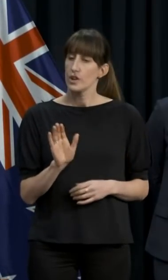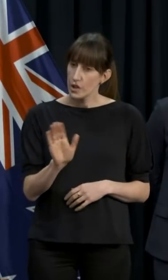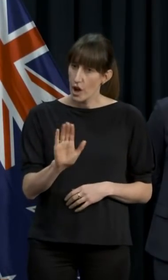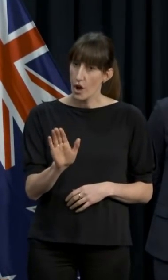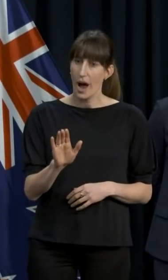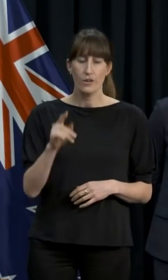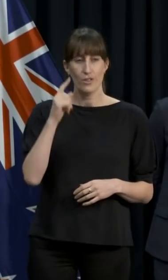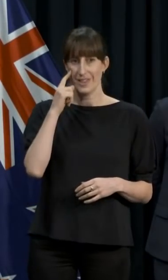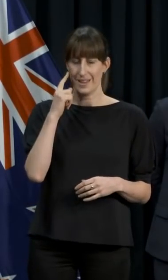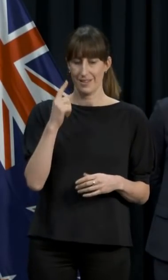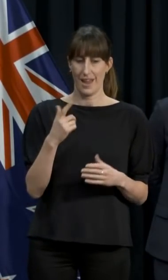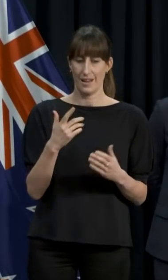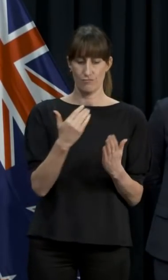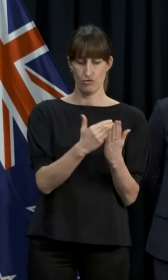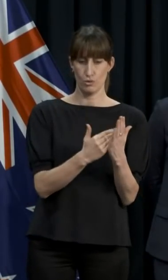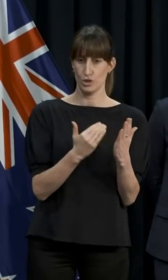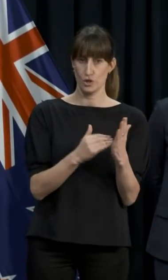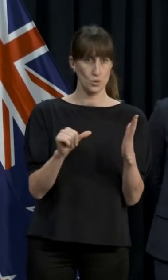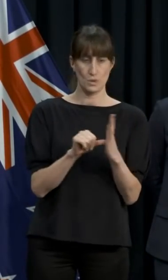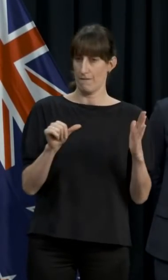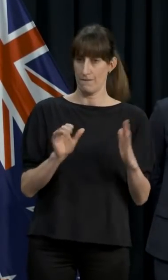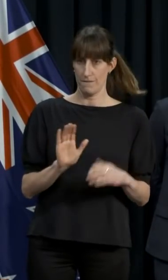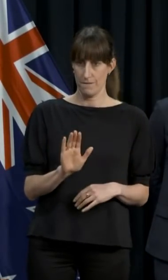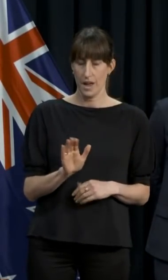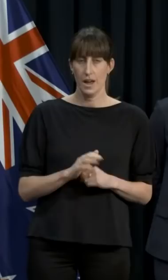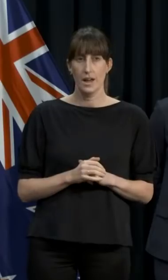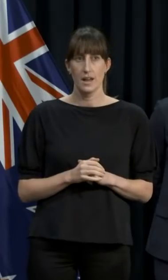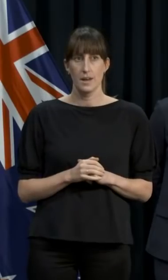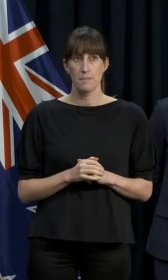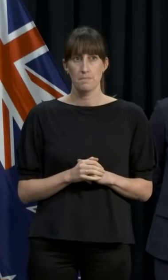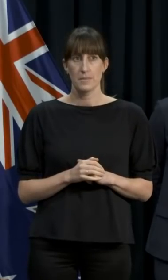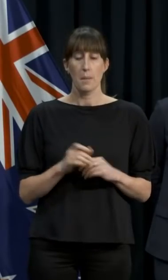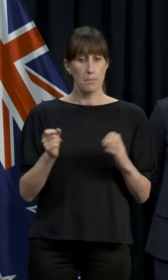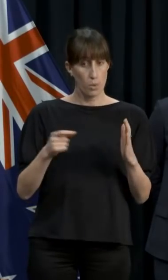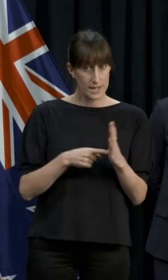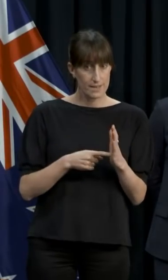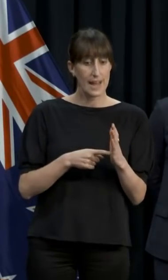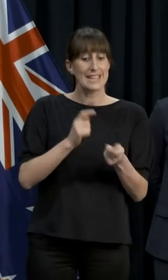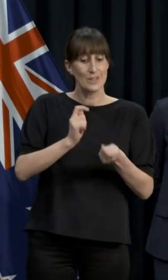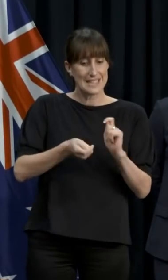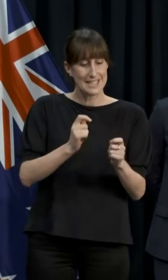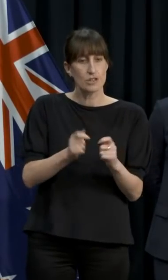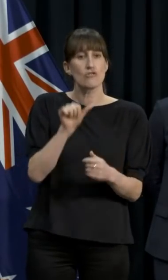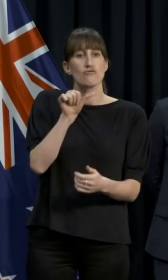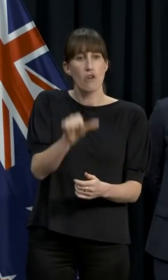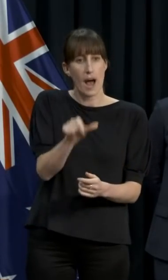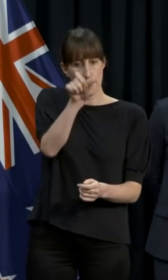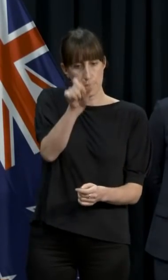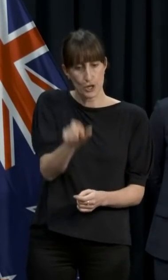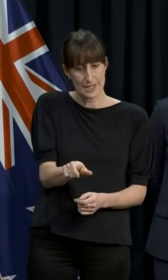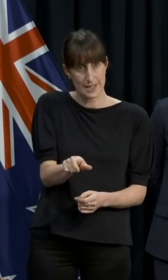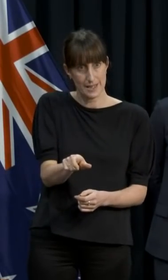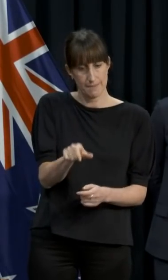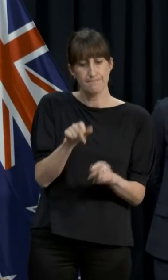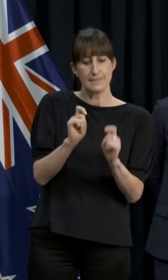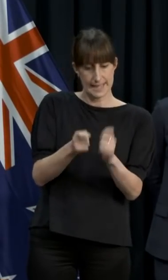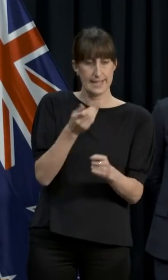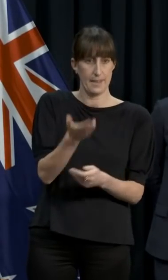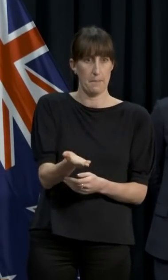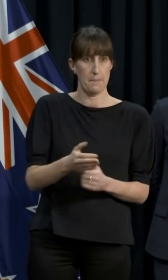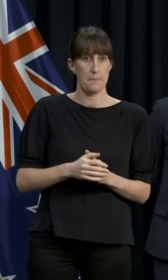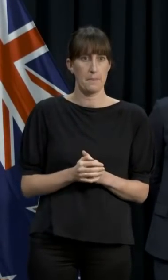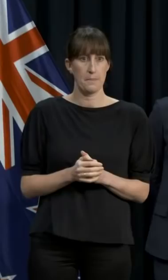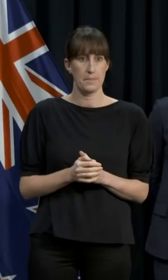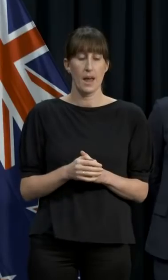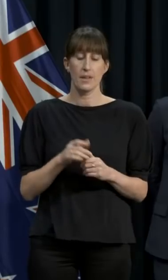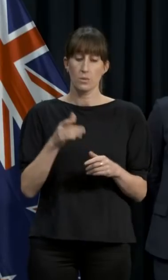reiterate a comment I've made a number of times right from the start, the important thing is that we are testing the right people, and that is why our focus is on those